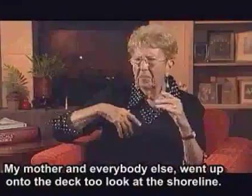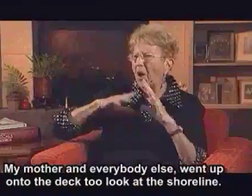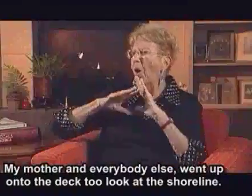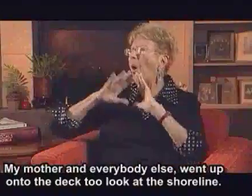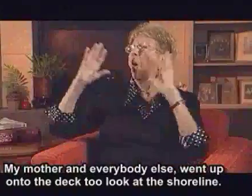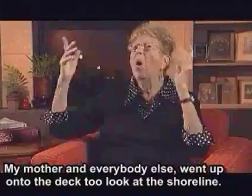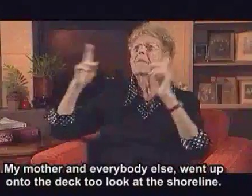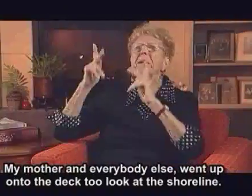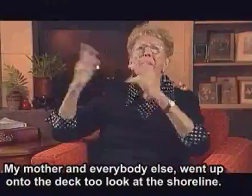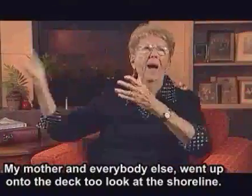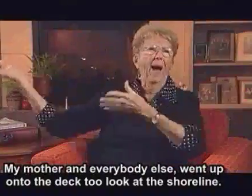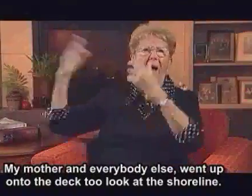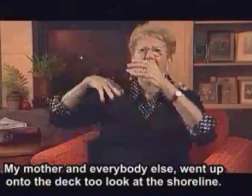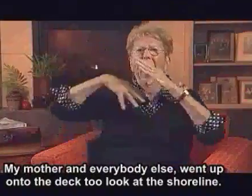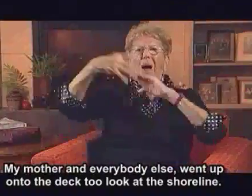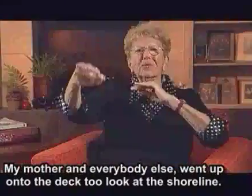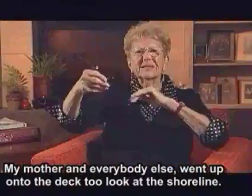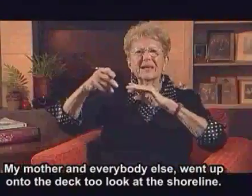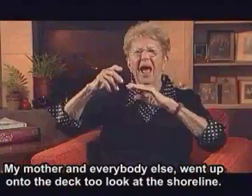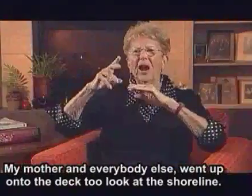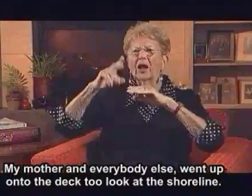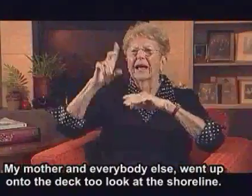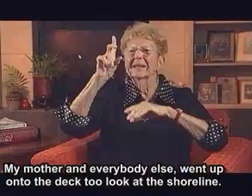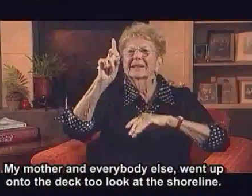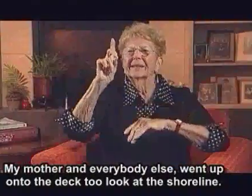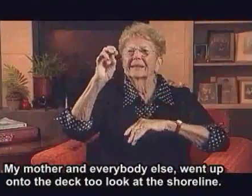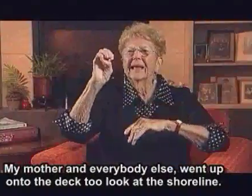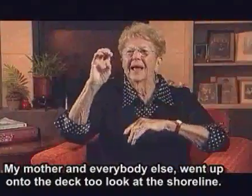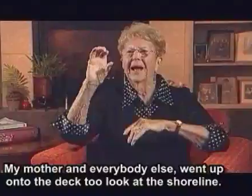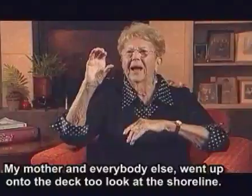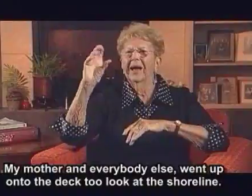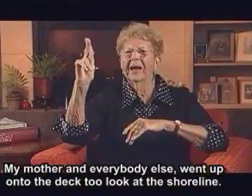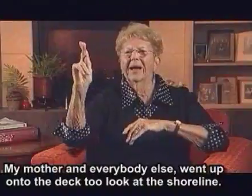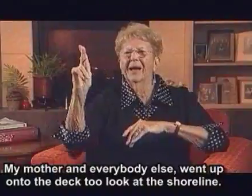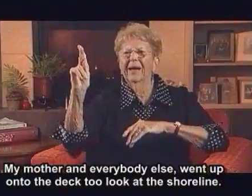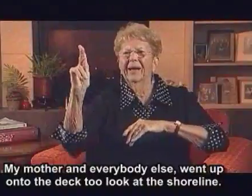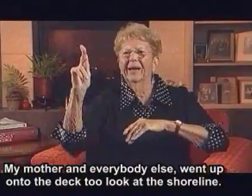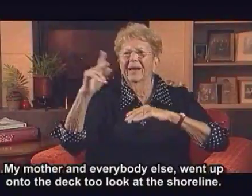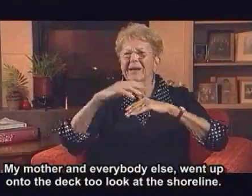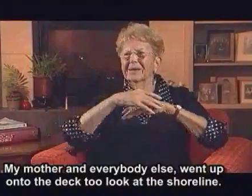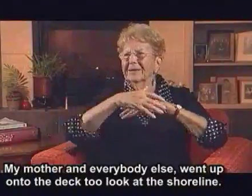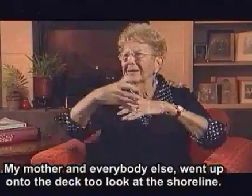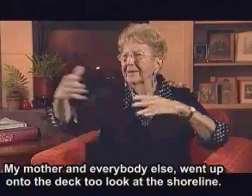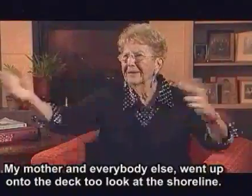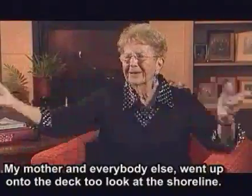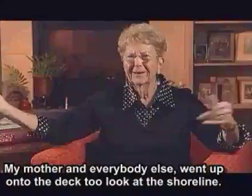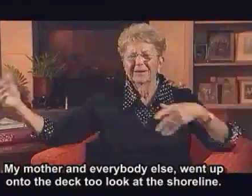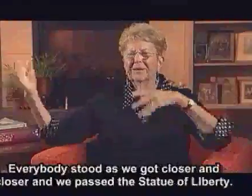My mother and everybody else went up onto the deck to look at the shoreline.